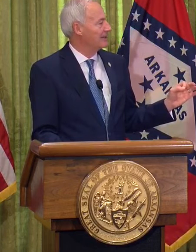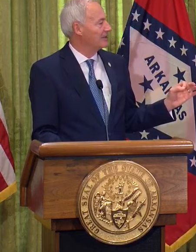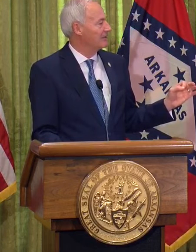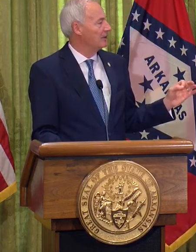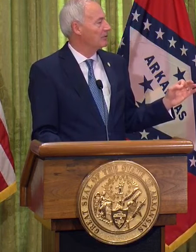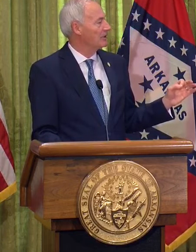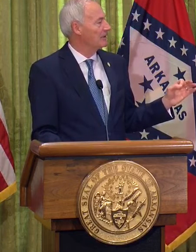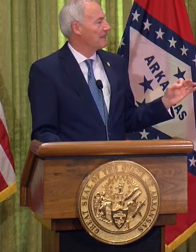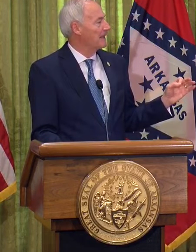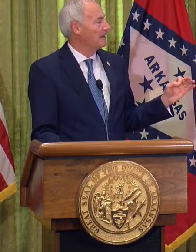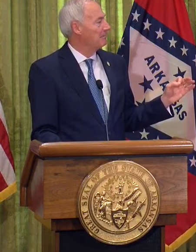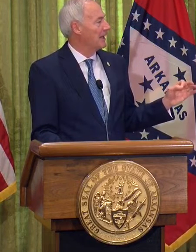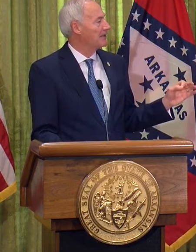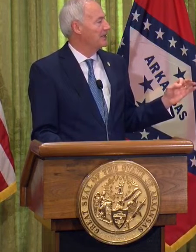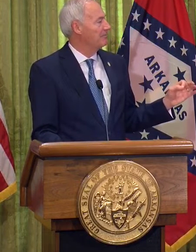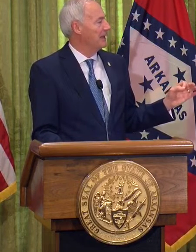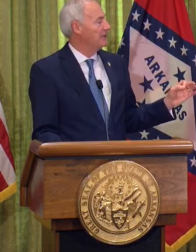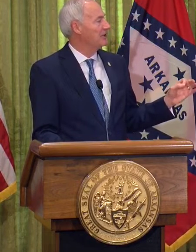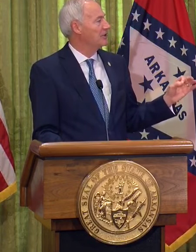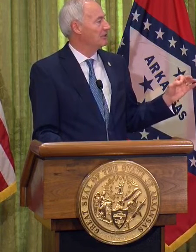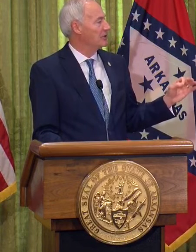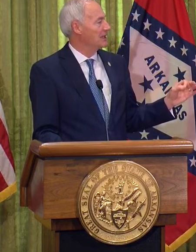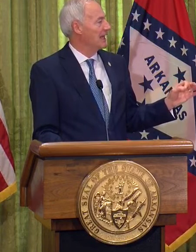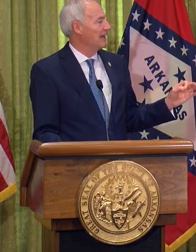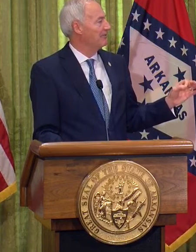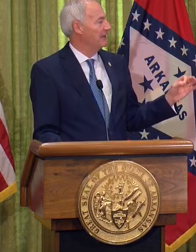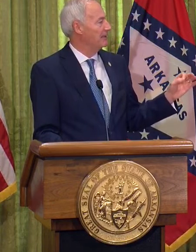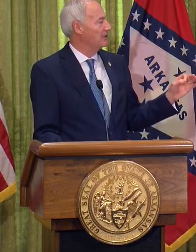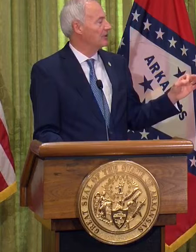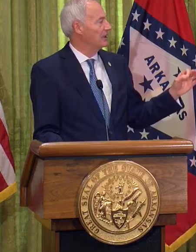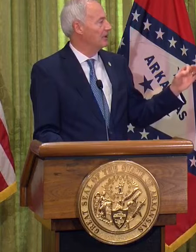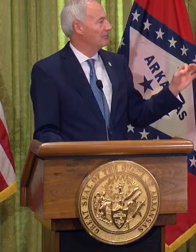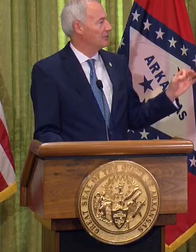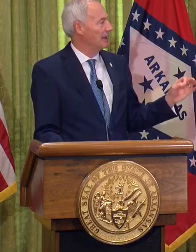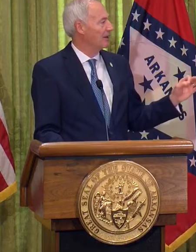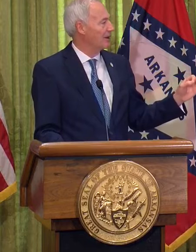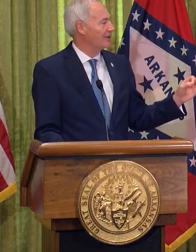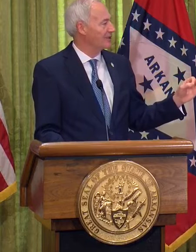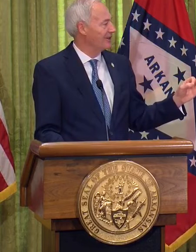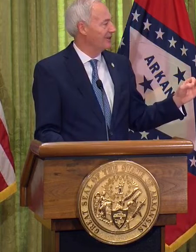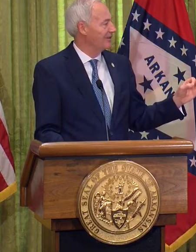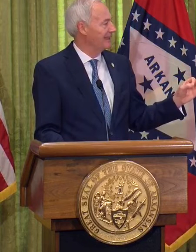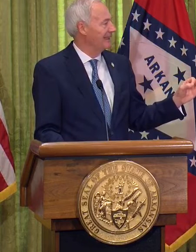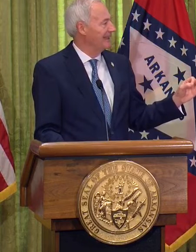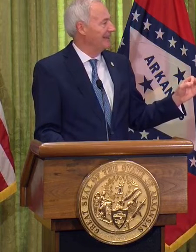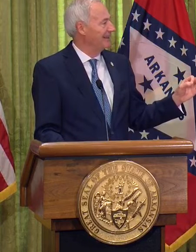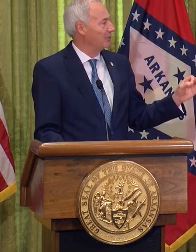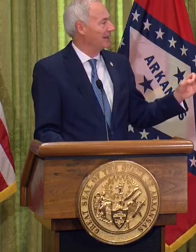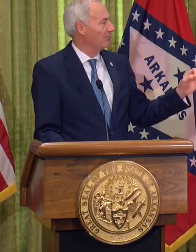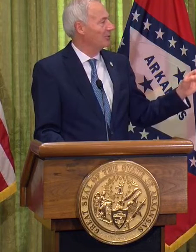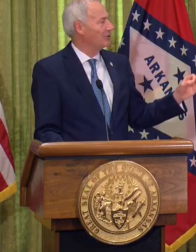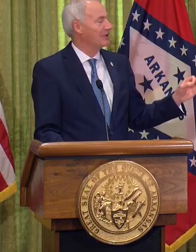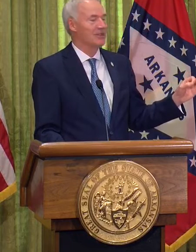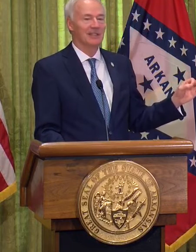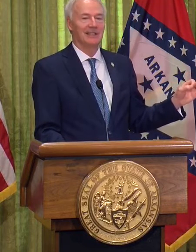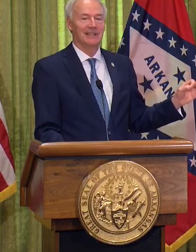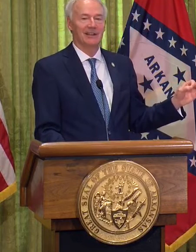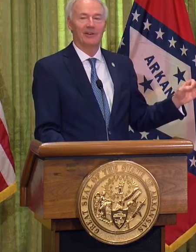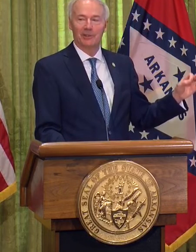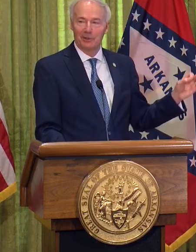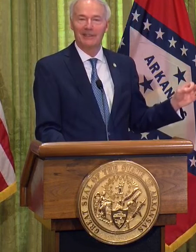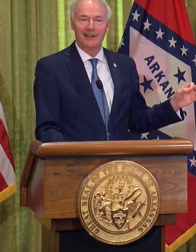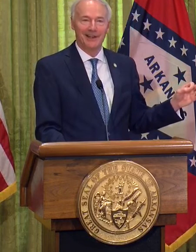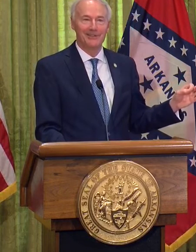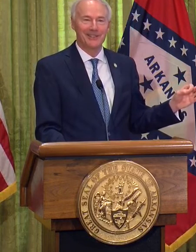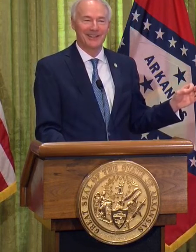red dots, those are positive patients or staff in nursing homes around Arkansas. And what I want you to see